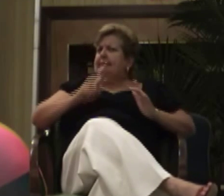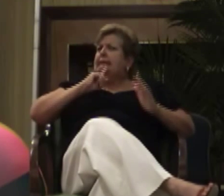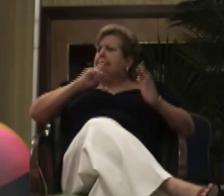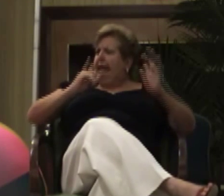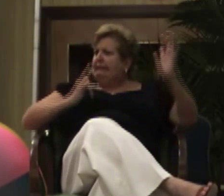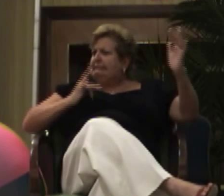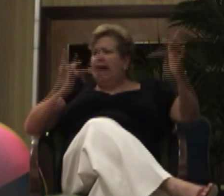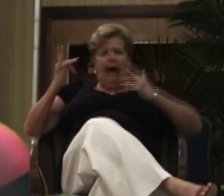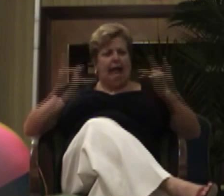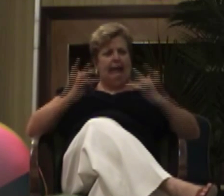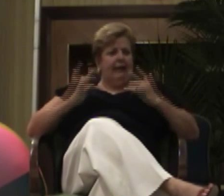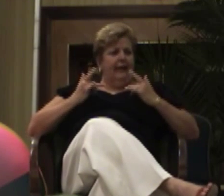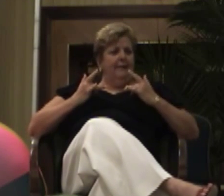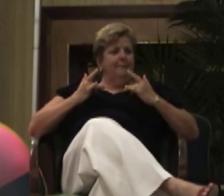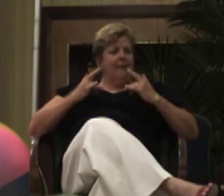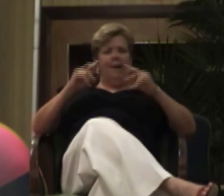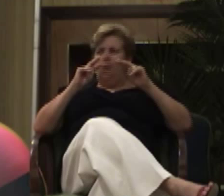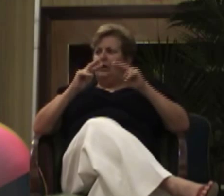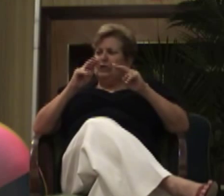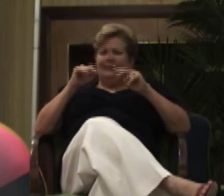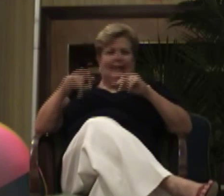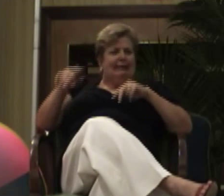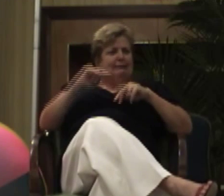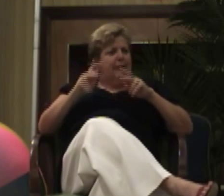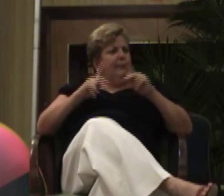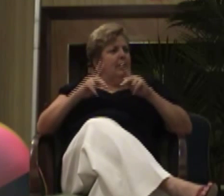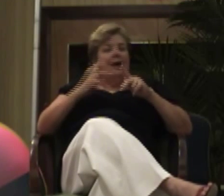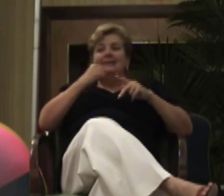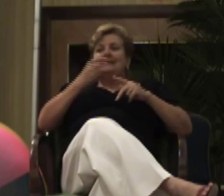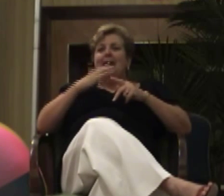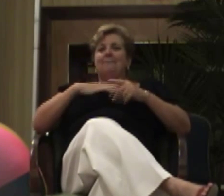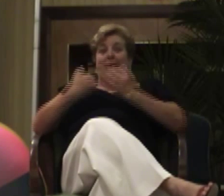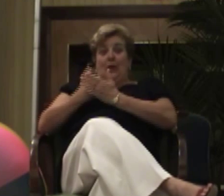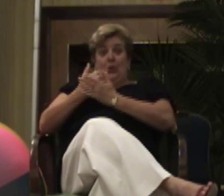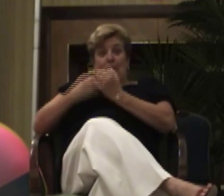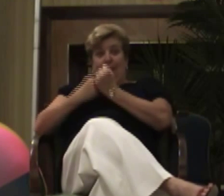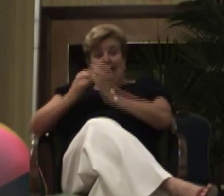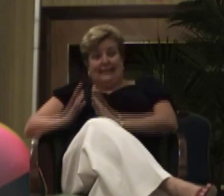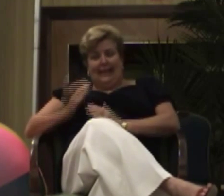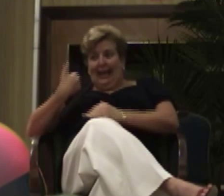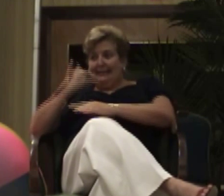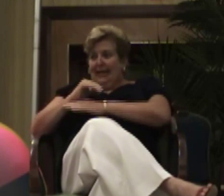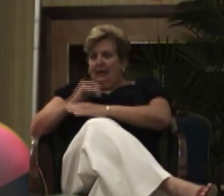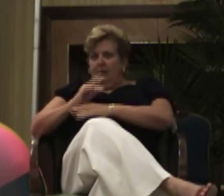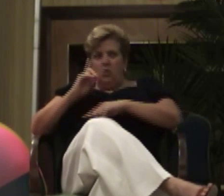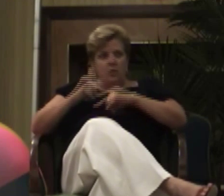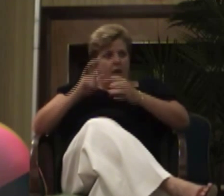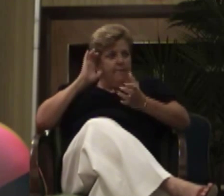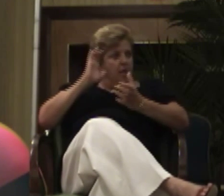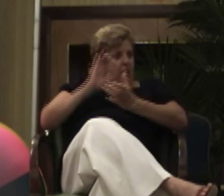love it. I'm watching these people. I mean, I was telling one of my new sponsees last night, you can't believe what's going on in Florida.